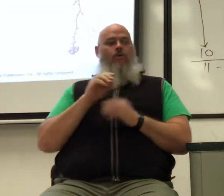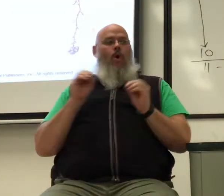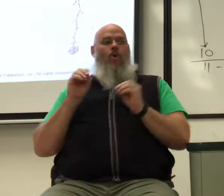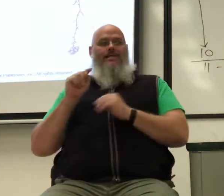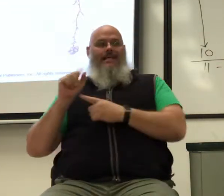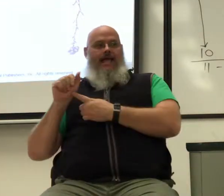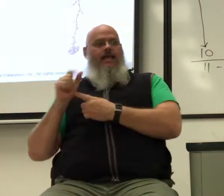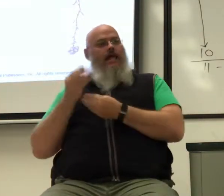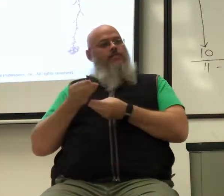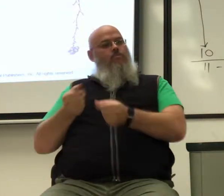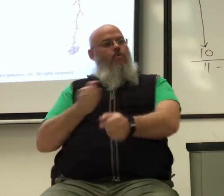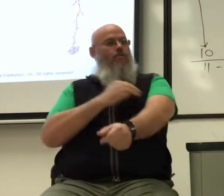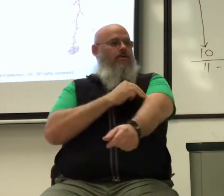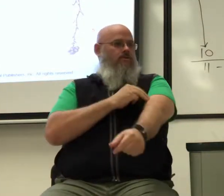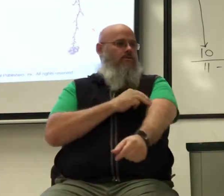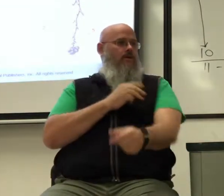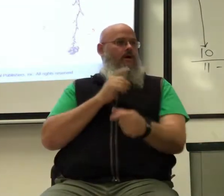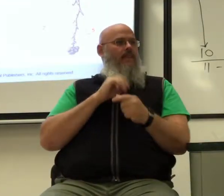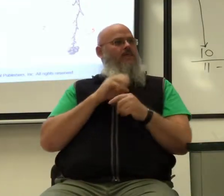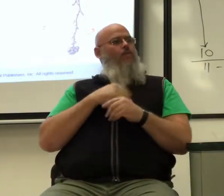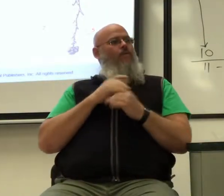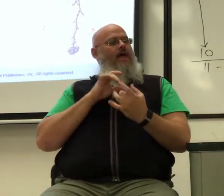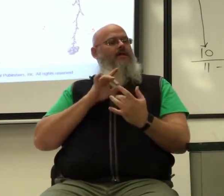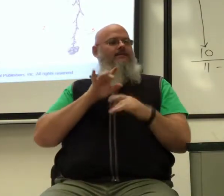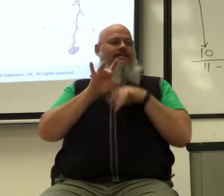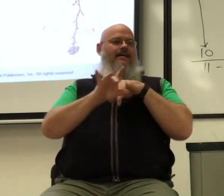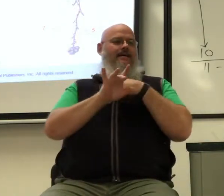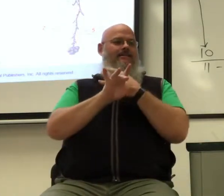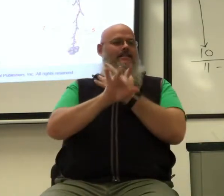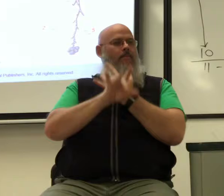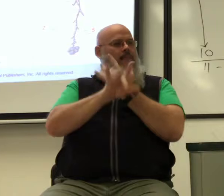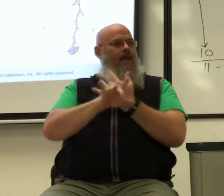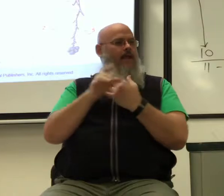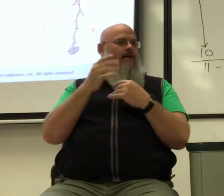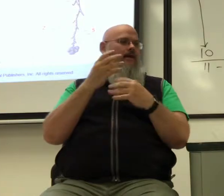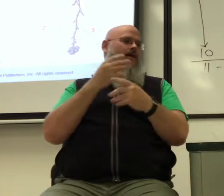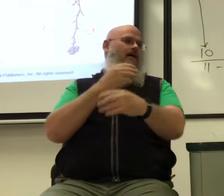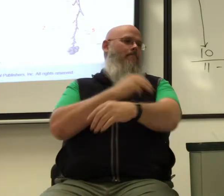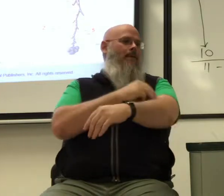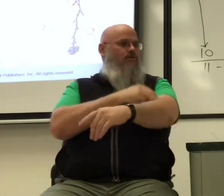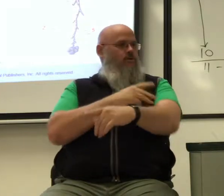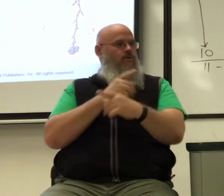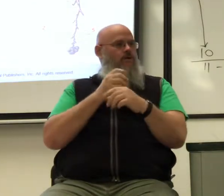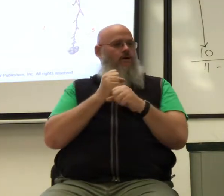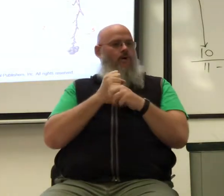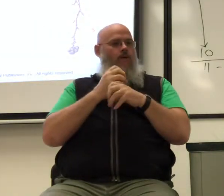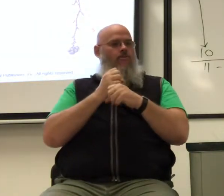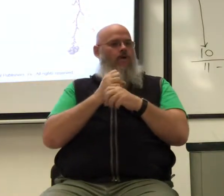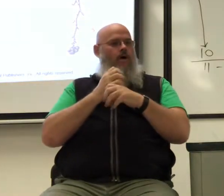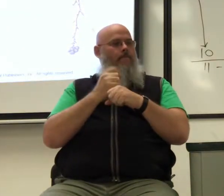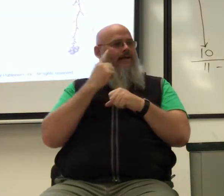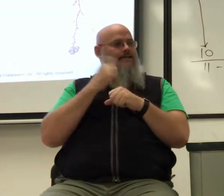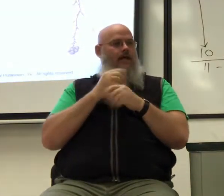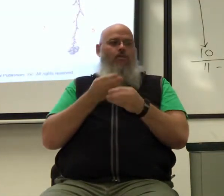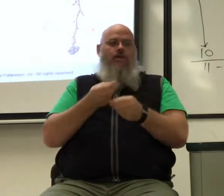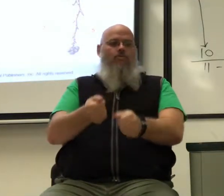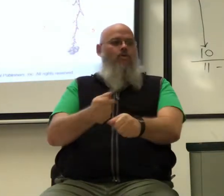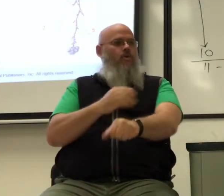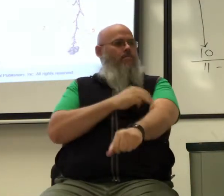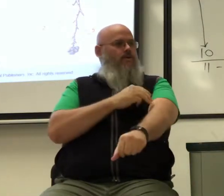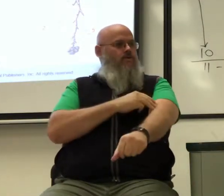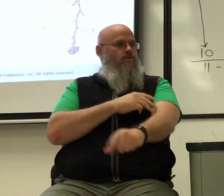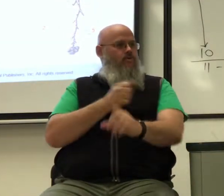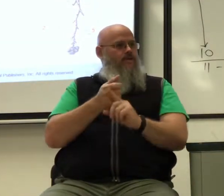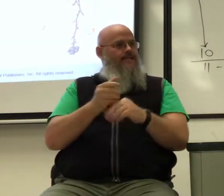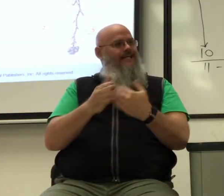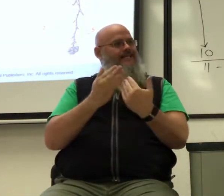And this is the level at which the sympathetic nervous systems could say, for example, bronchodilate, because you got the smooth muscle. So I'll put that as a